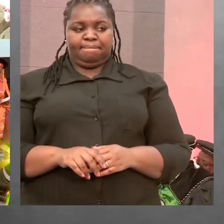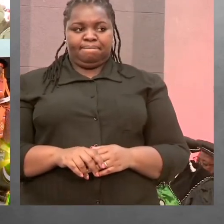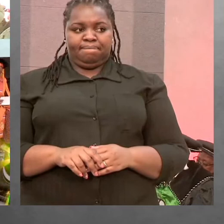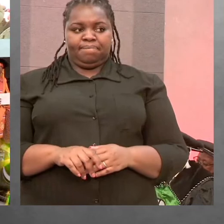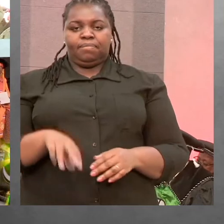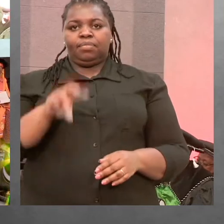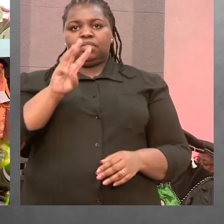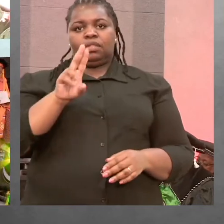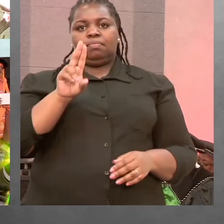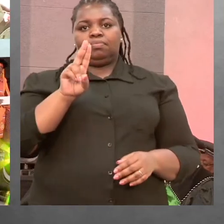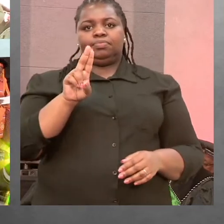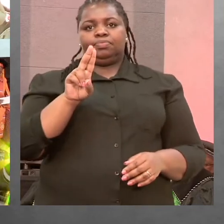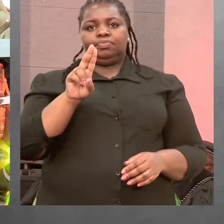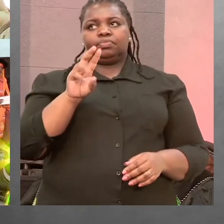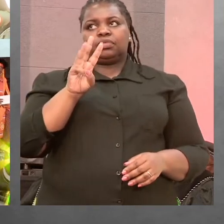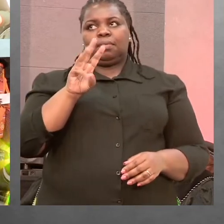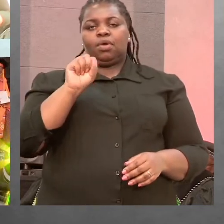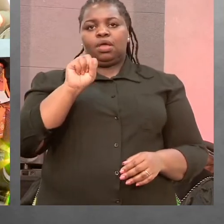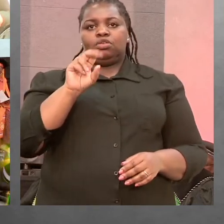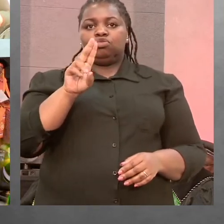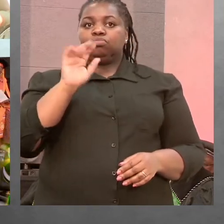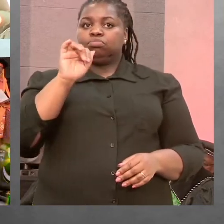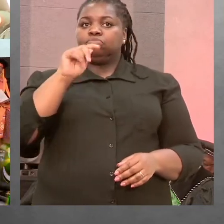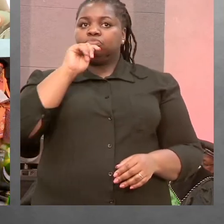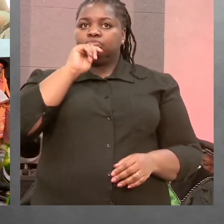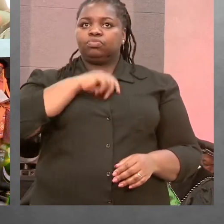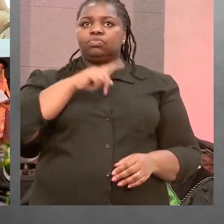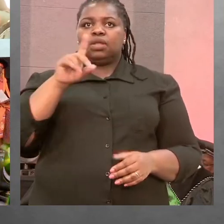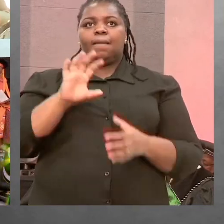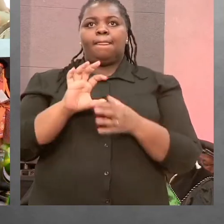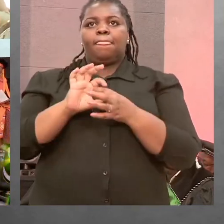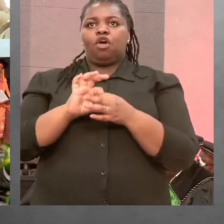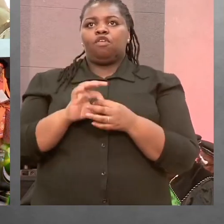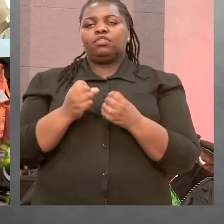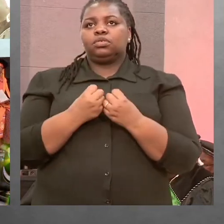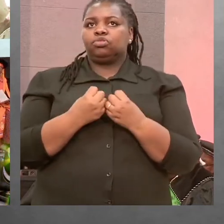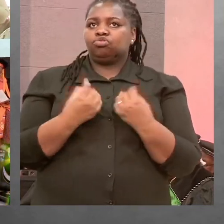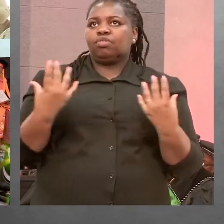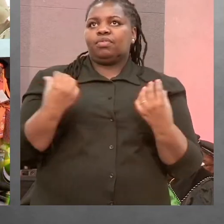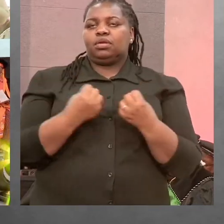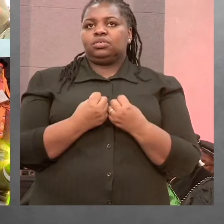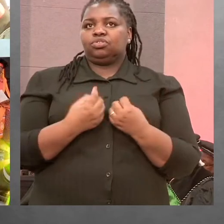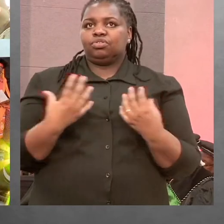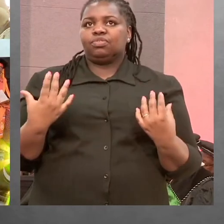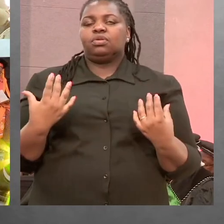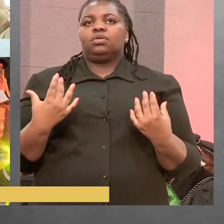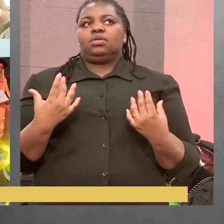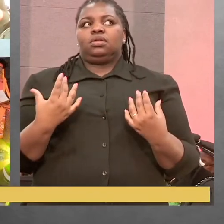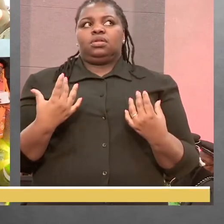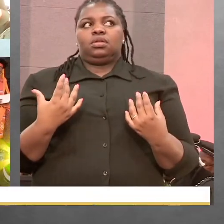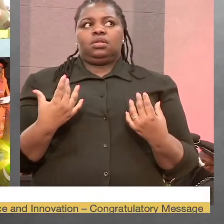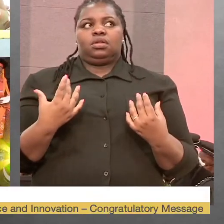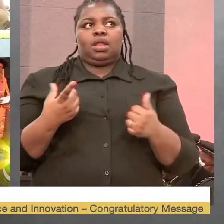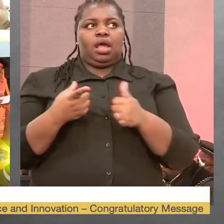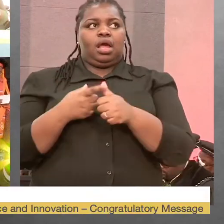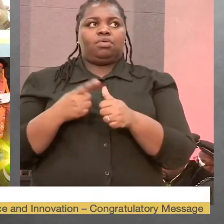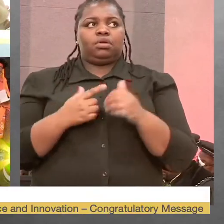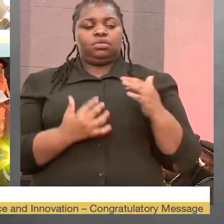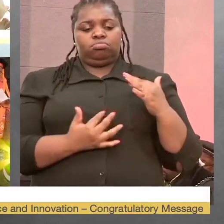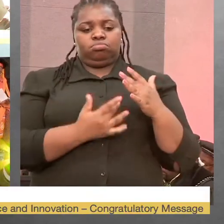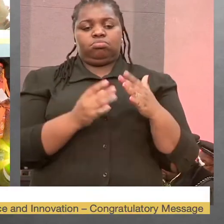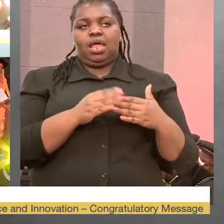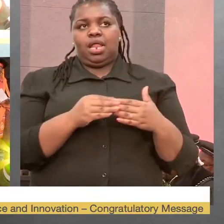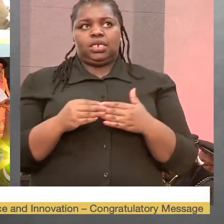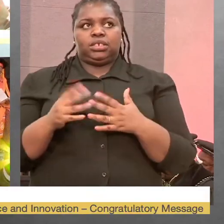Walter Sisulu University is indeed the home of several countless inspirational